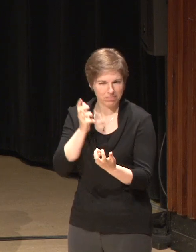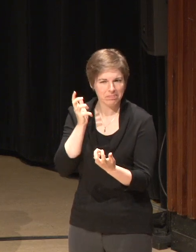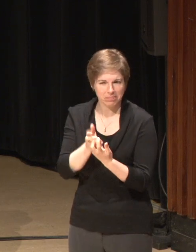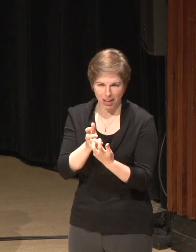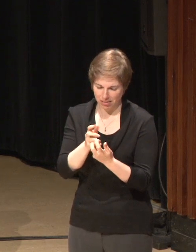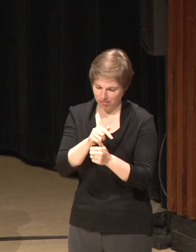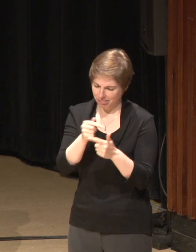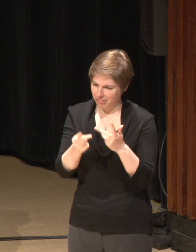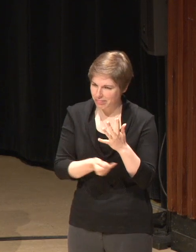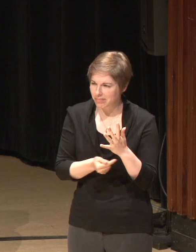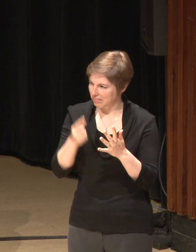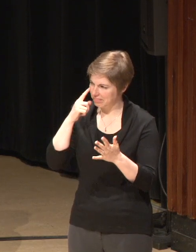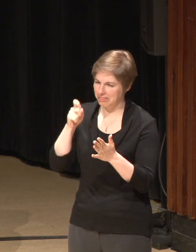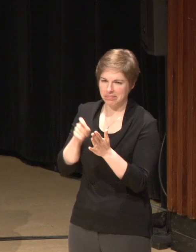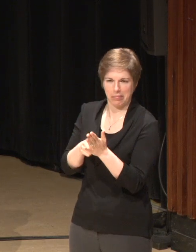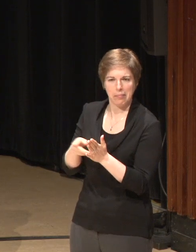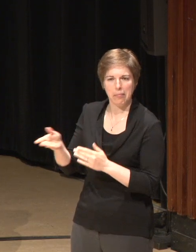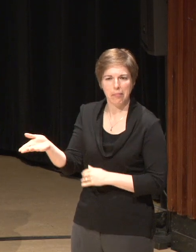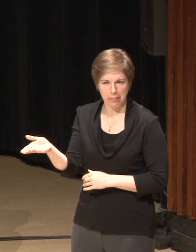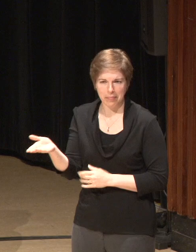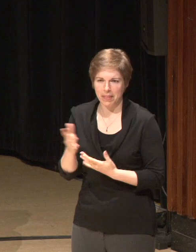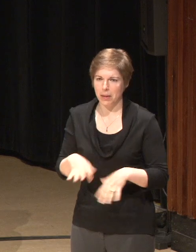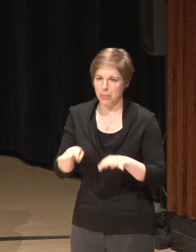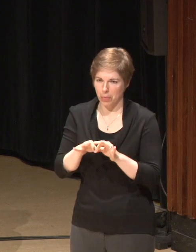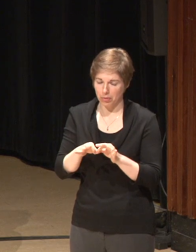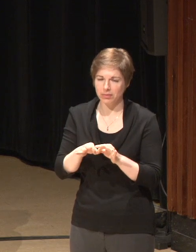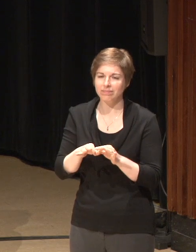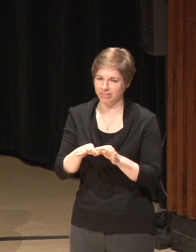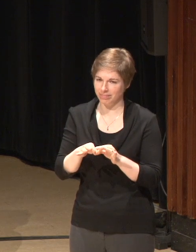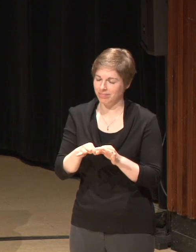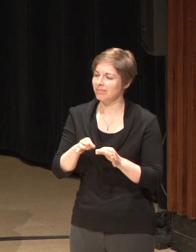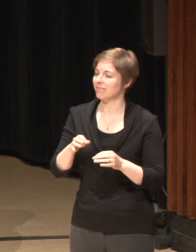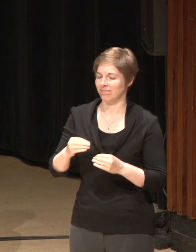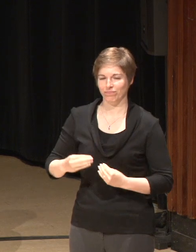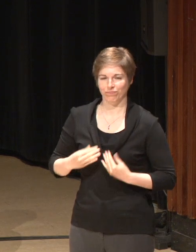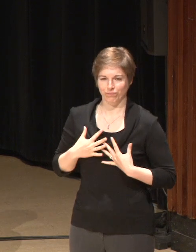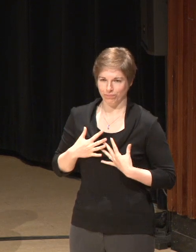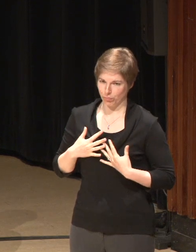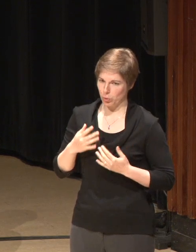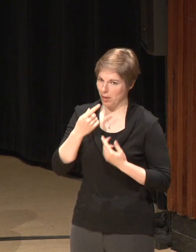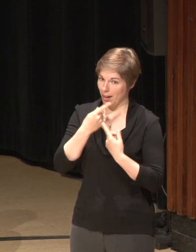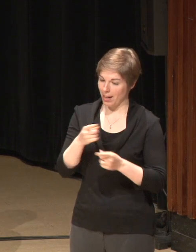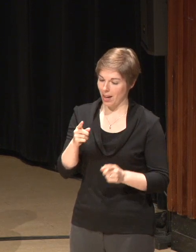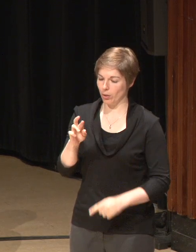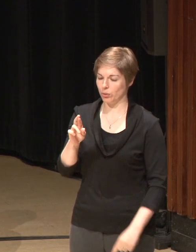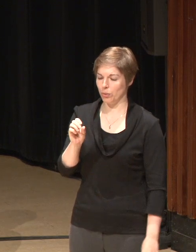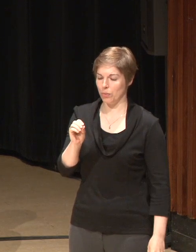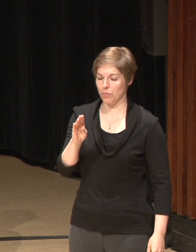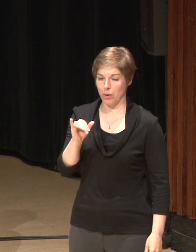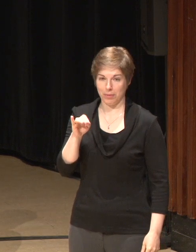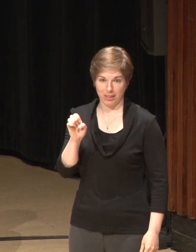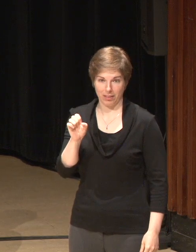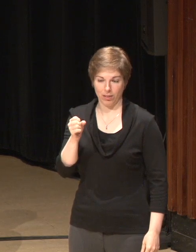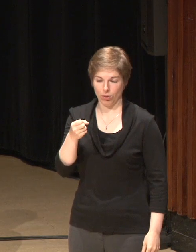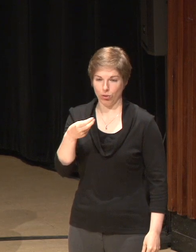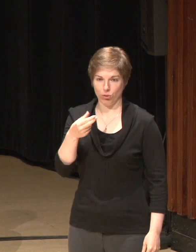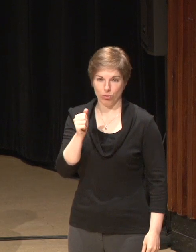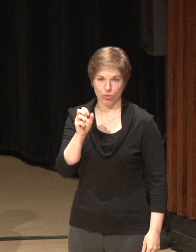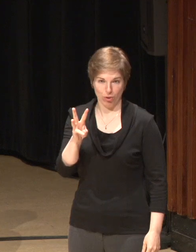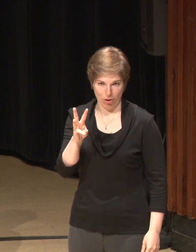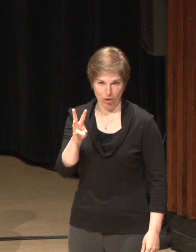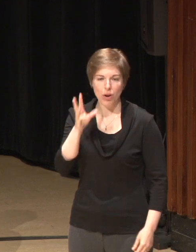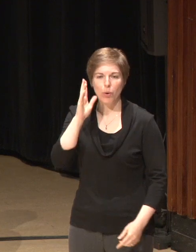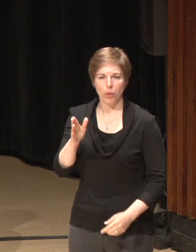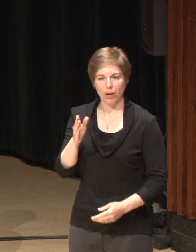candidate for such recognition. It is my privilege to announce today that Mr. Robbie Shaw will be presented with an honorary diploma from Nova Scotia